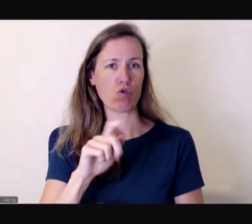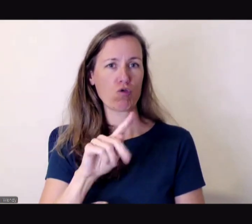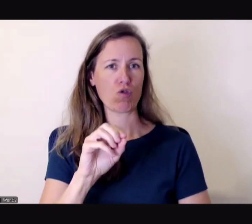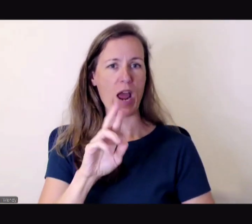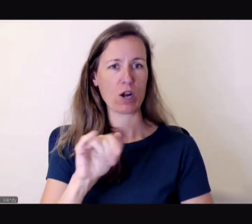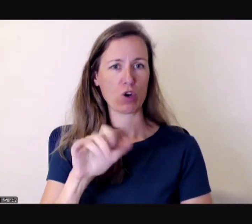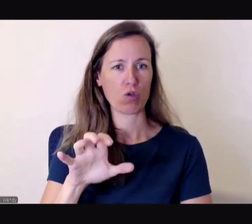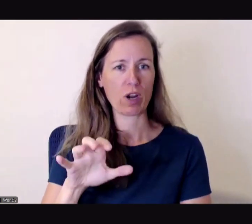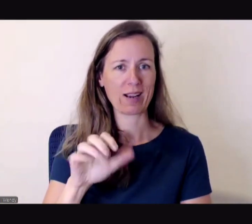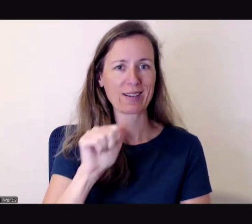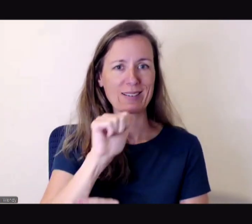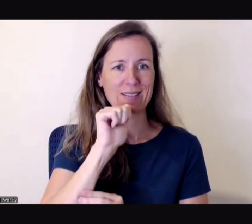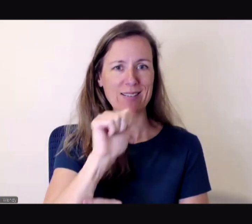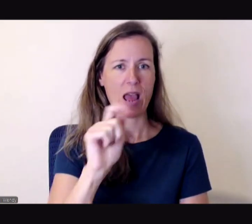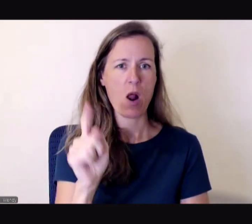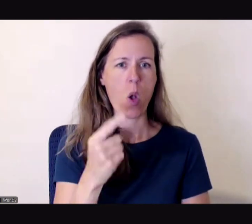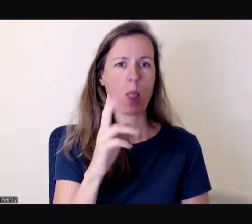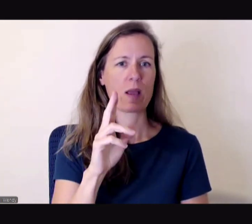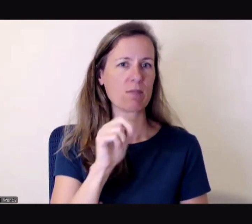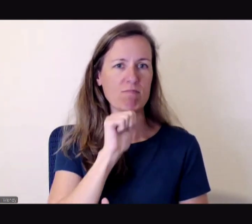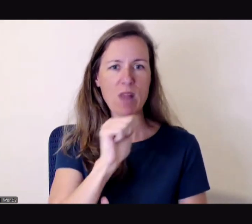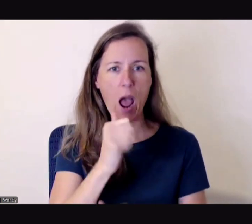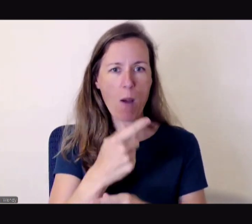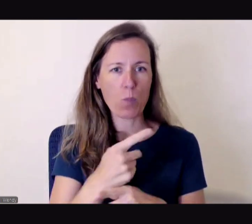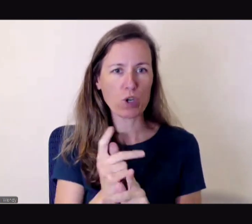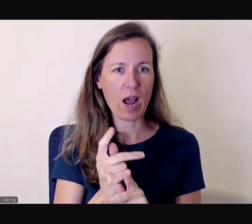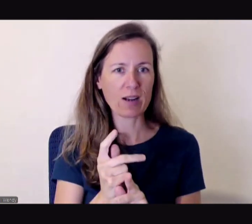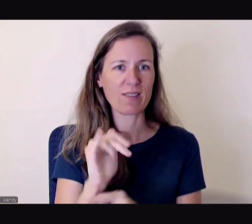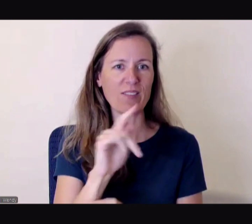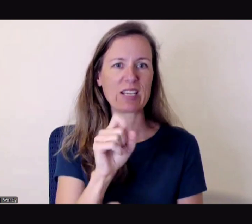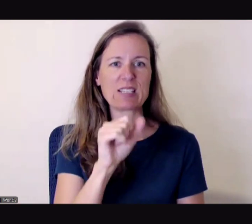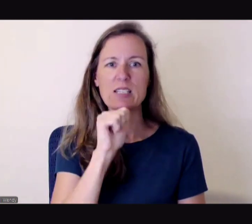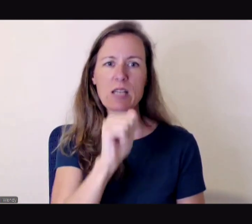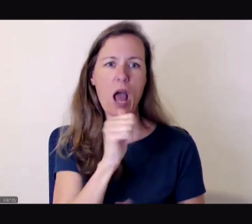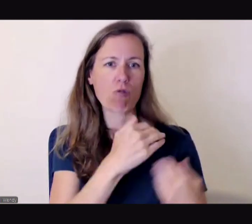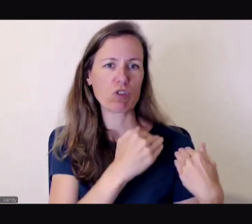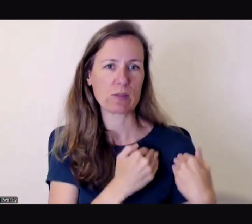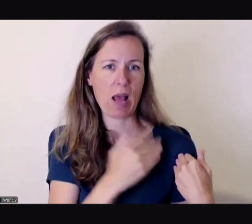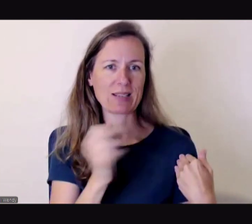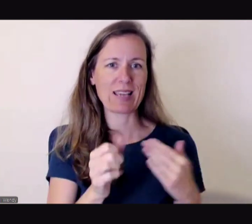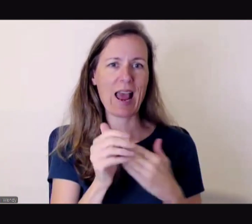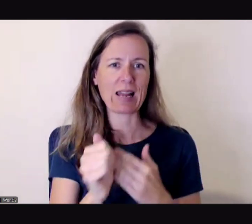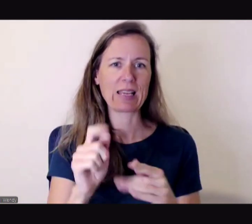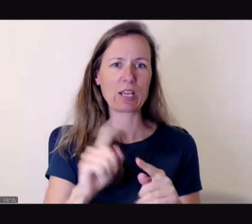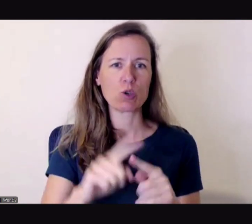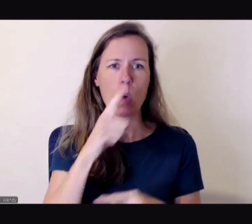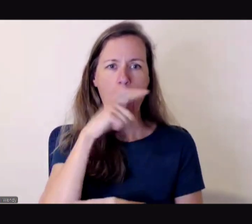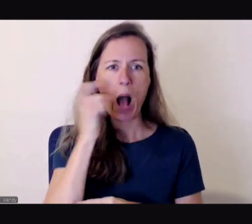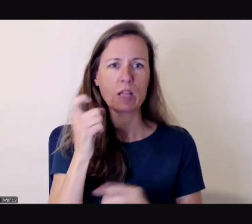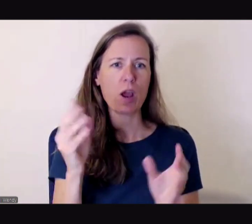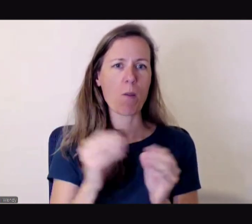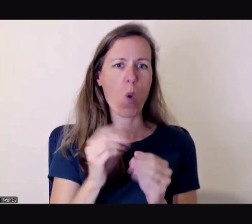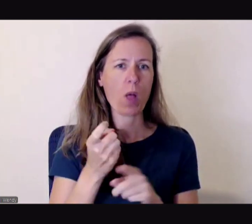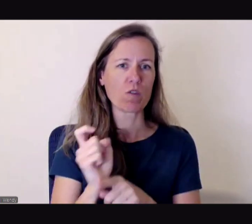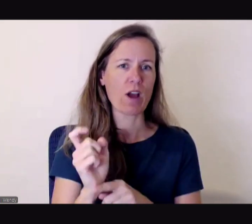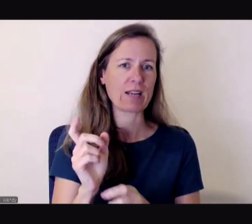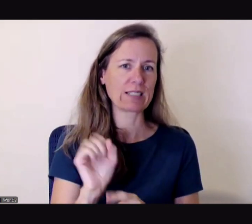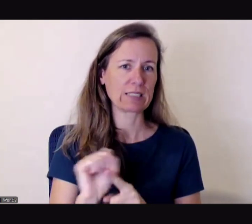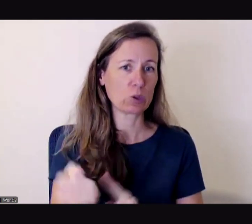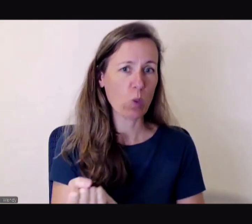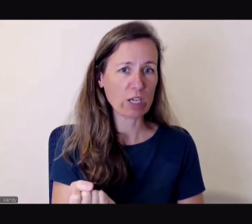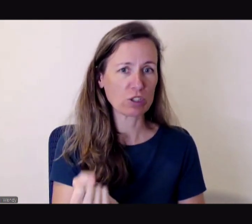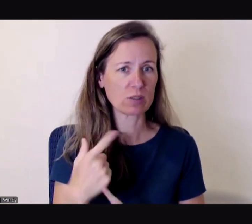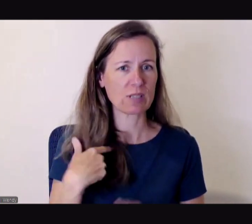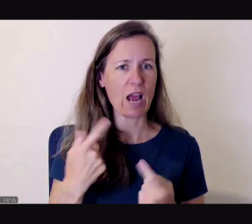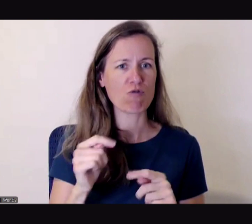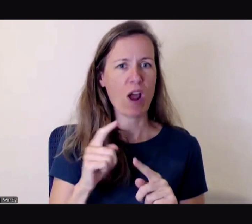Just as I tried to shield my fellow board members from much of this, the town staff and administrator did a lot of the same for us. They bore the brunt of so